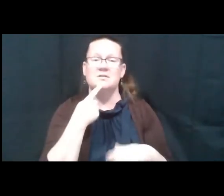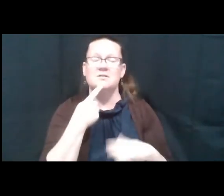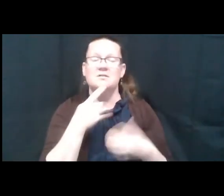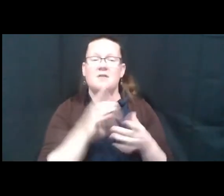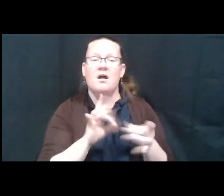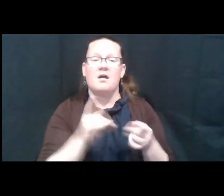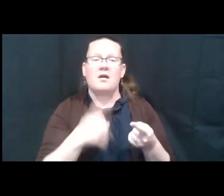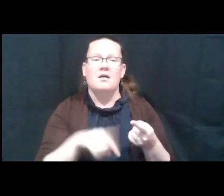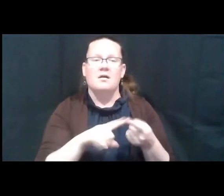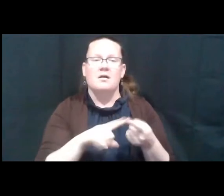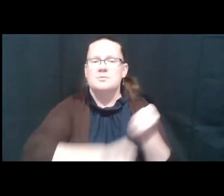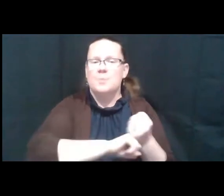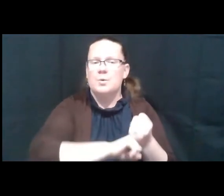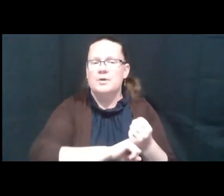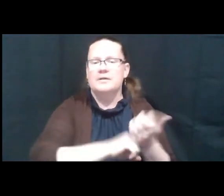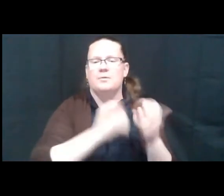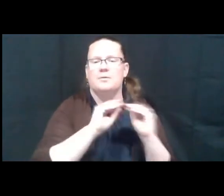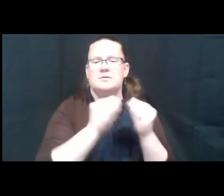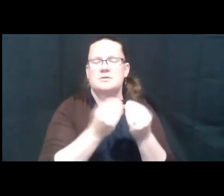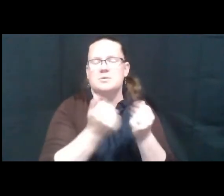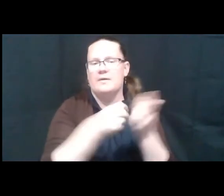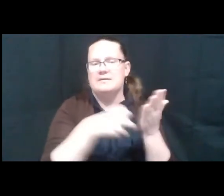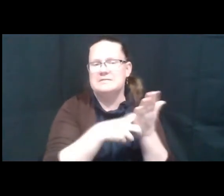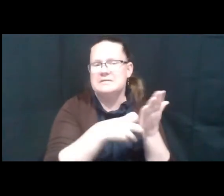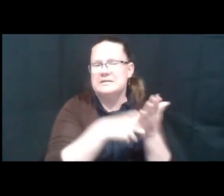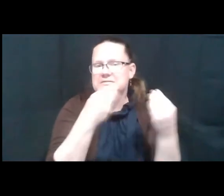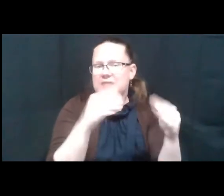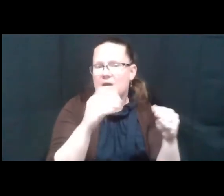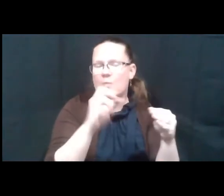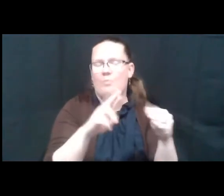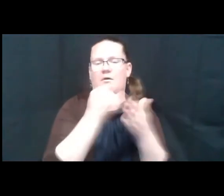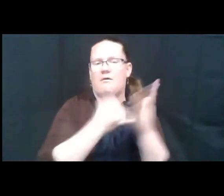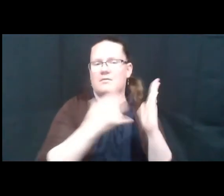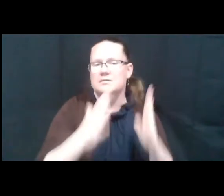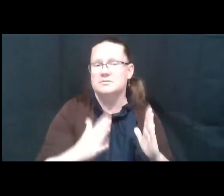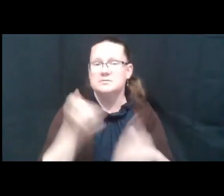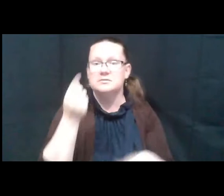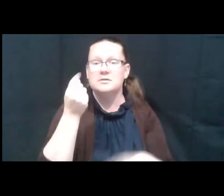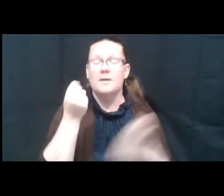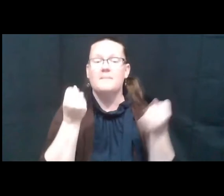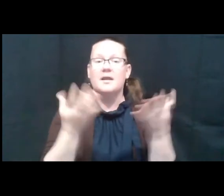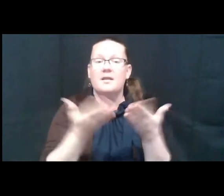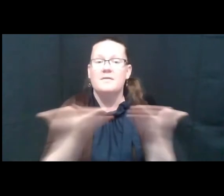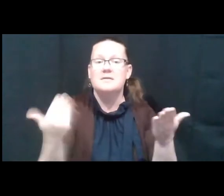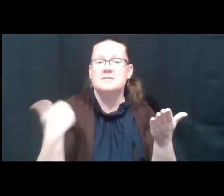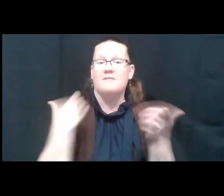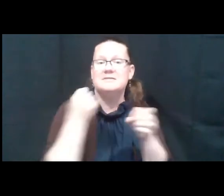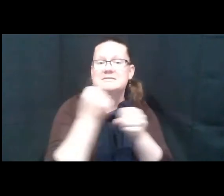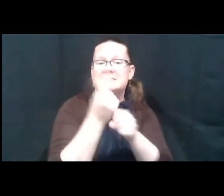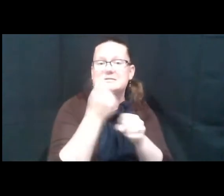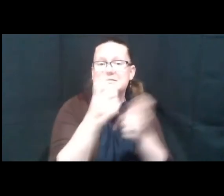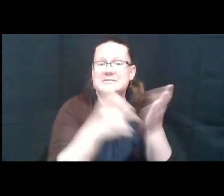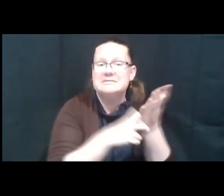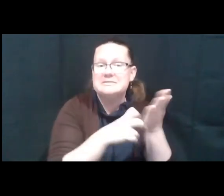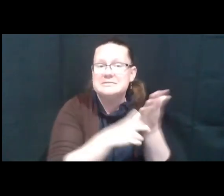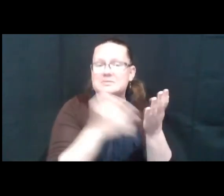organizations, even with ticket sales or supporting artists, many of our organizations have memberships or season tickets. And I think a lot of us are trying